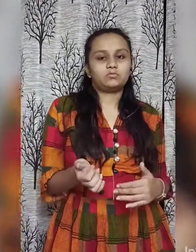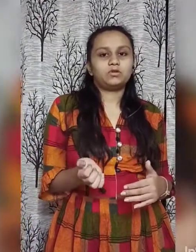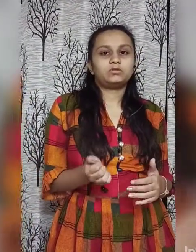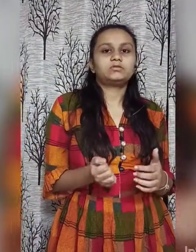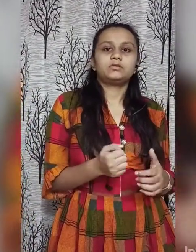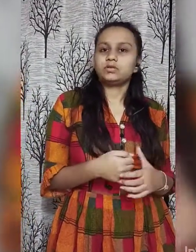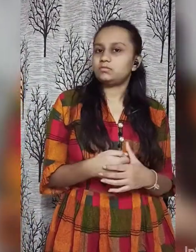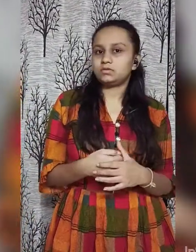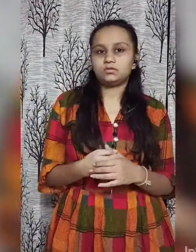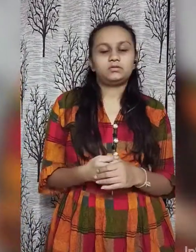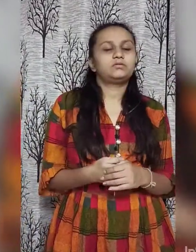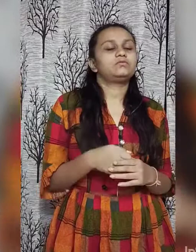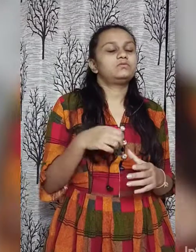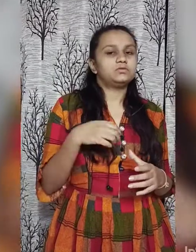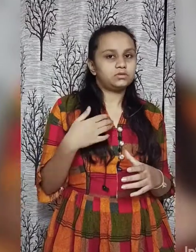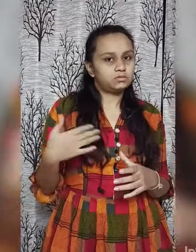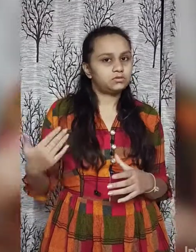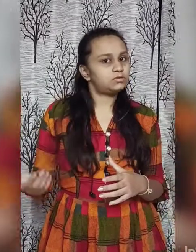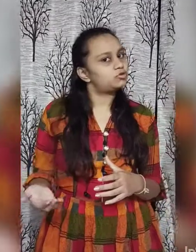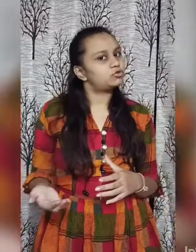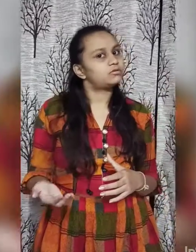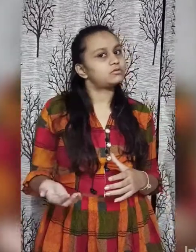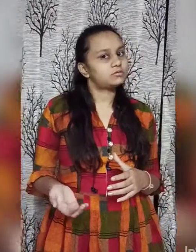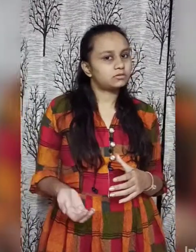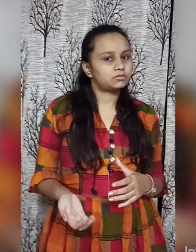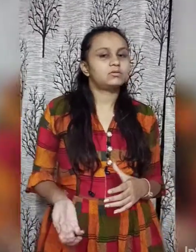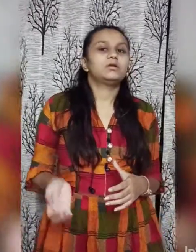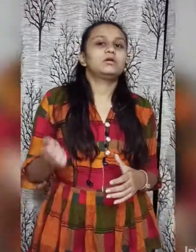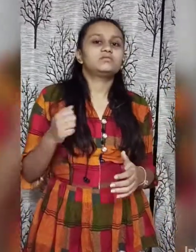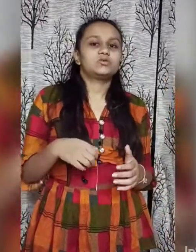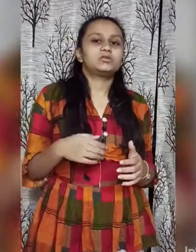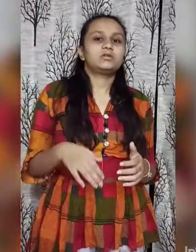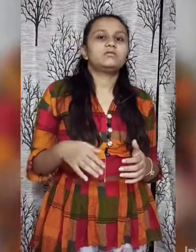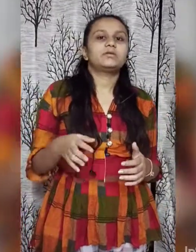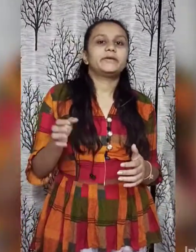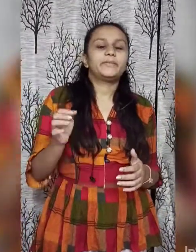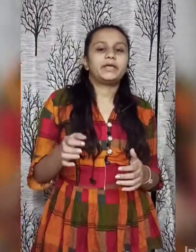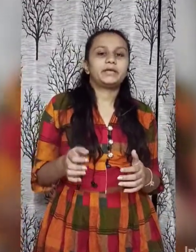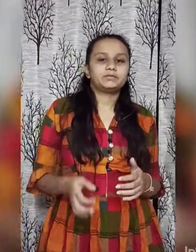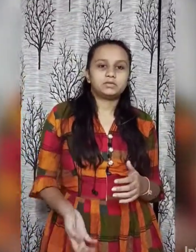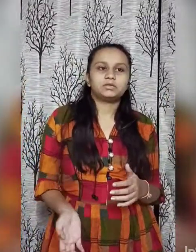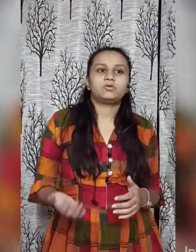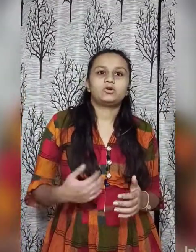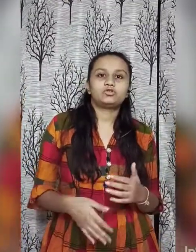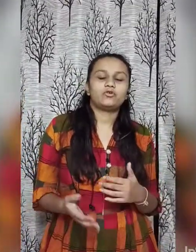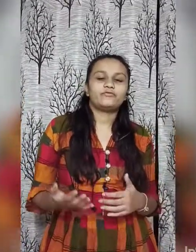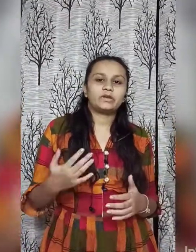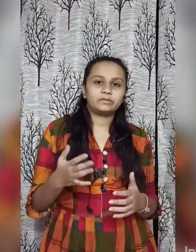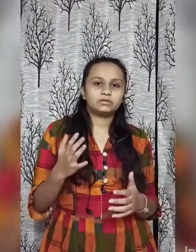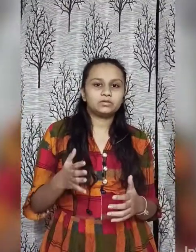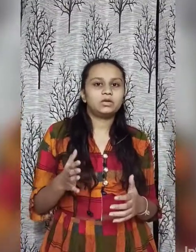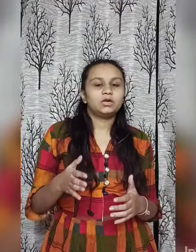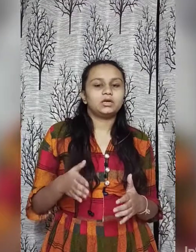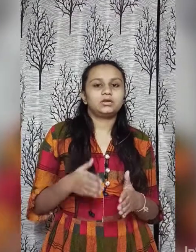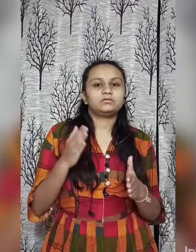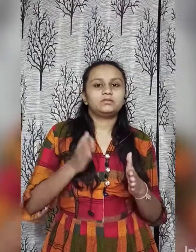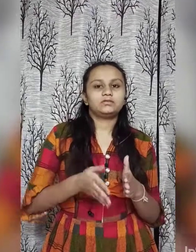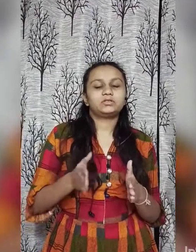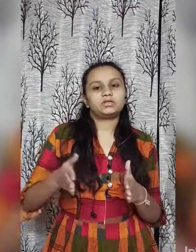where production can be divided in distinct stages or processes, it is desirable to ascertain the cost of production at each